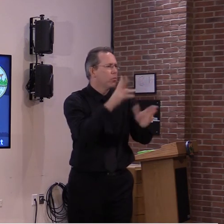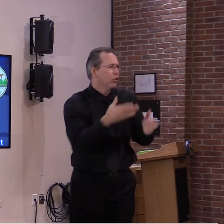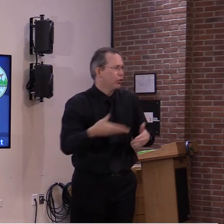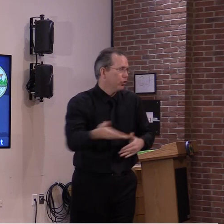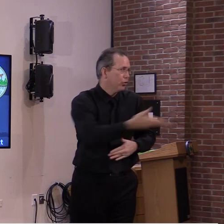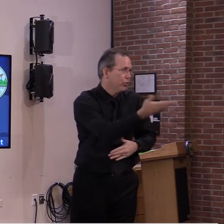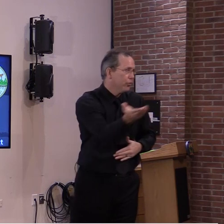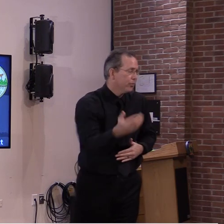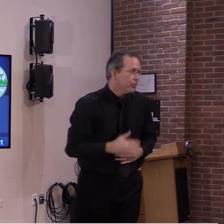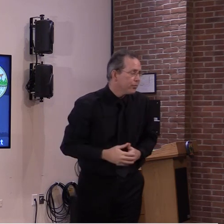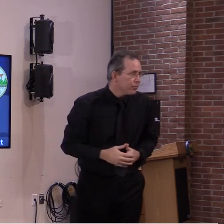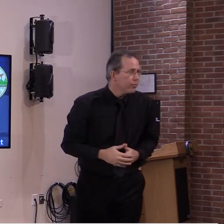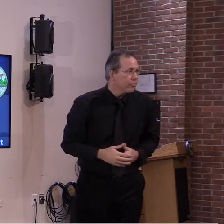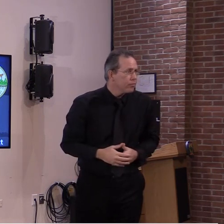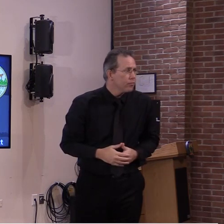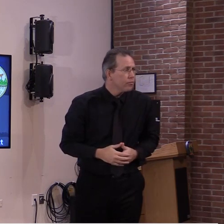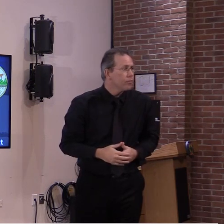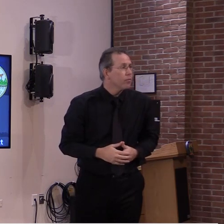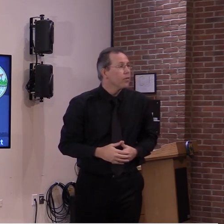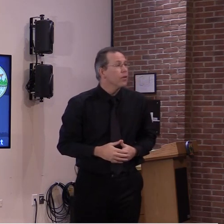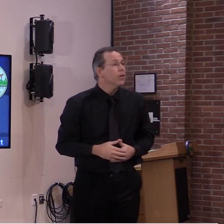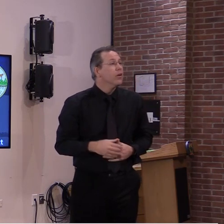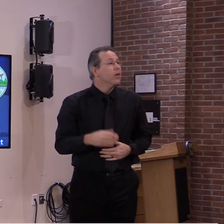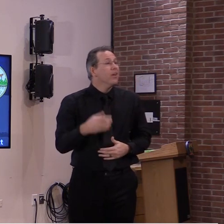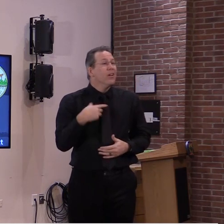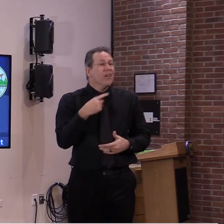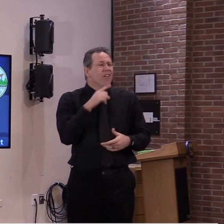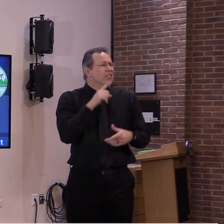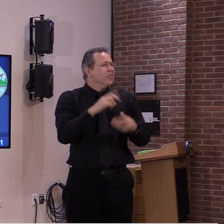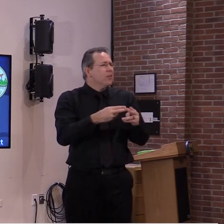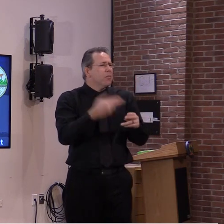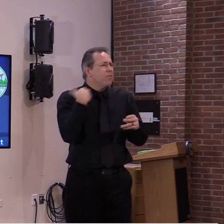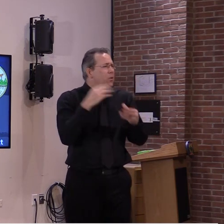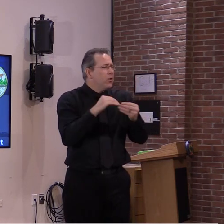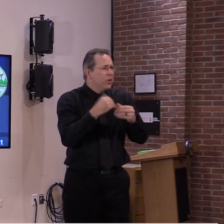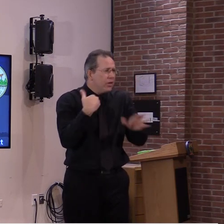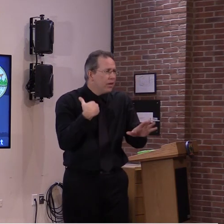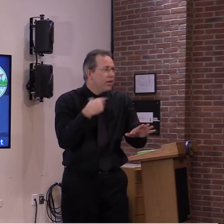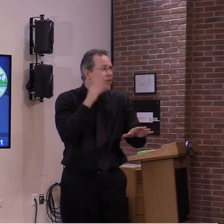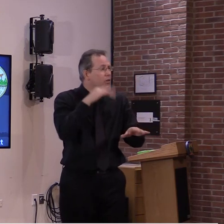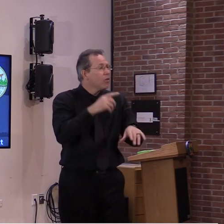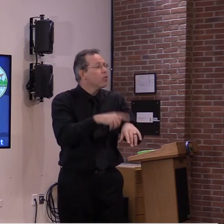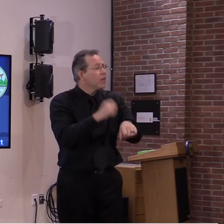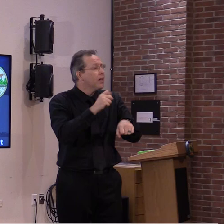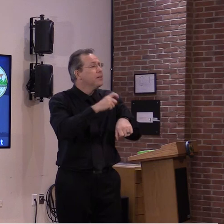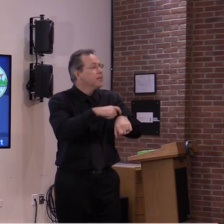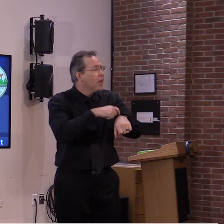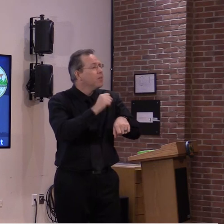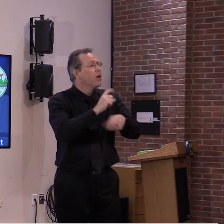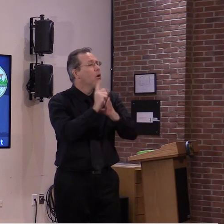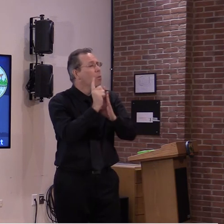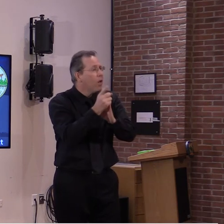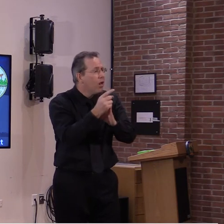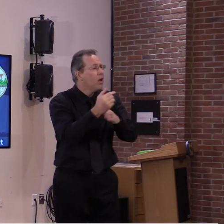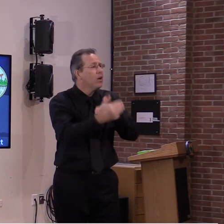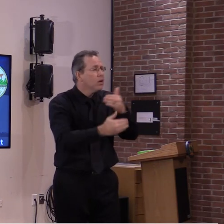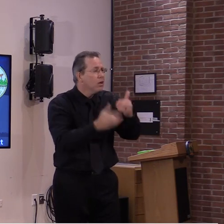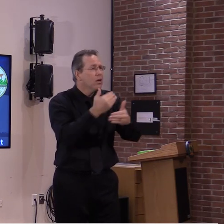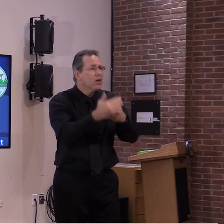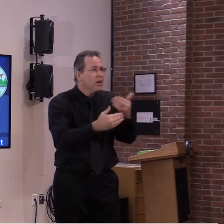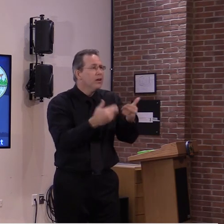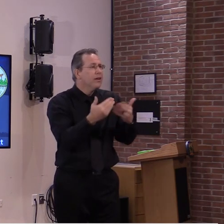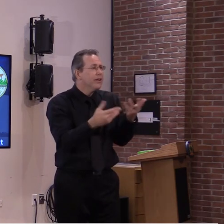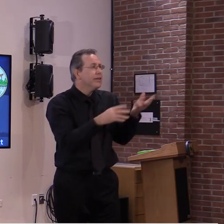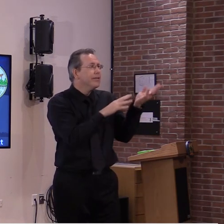We said all along, this is going to take a little bit of time. That's why everyone has to be patient. And as Dr. Levine had said in his opening